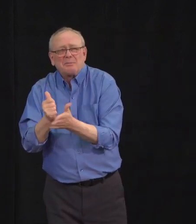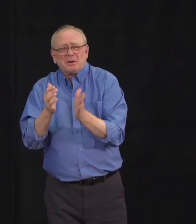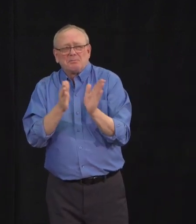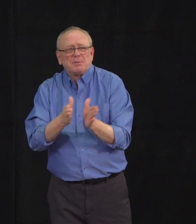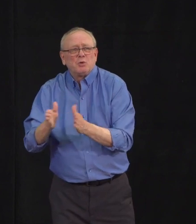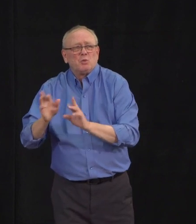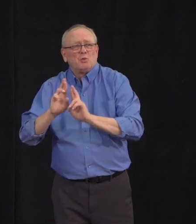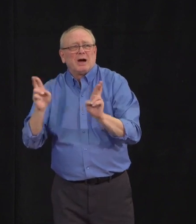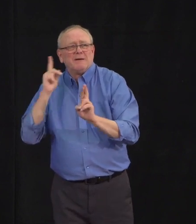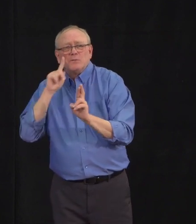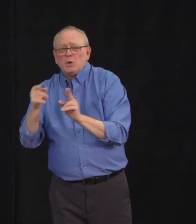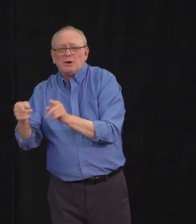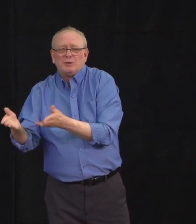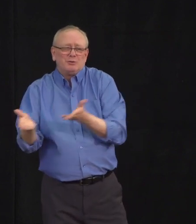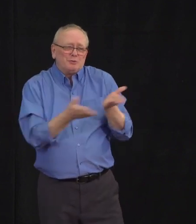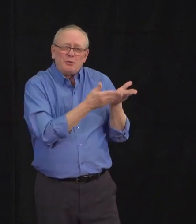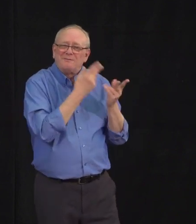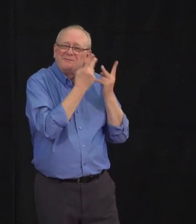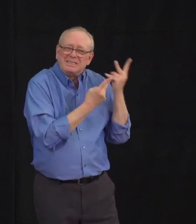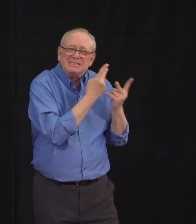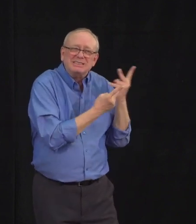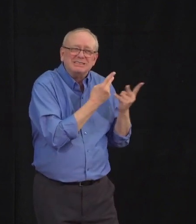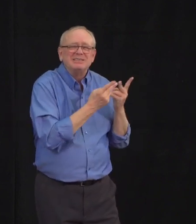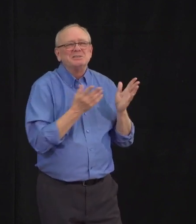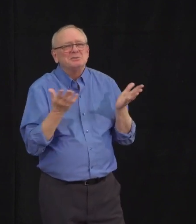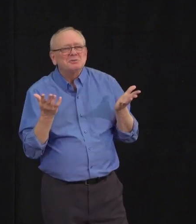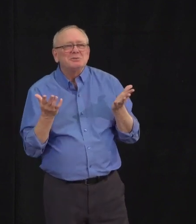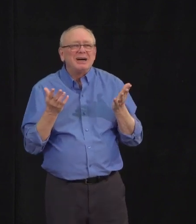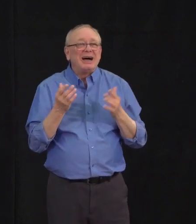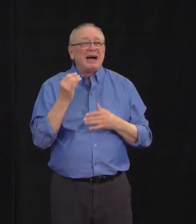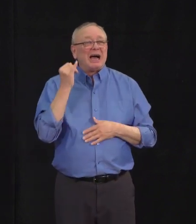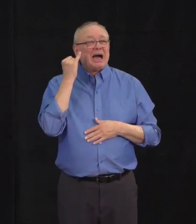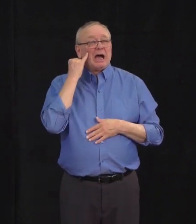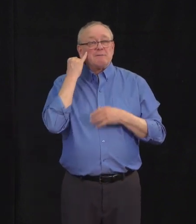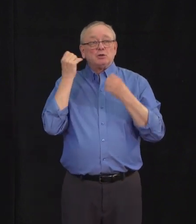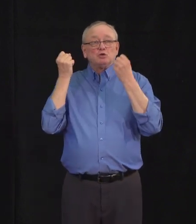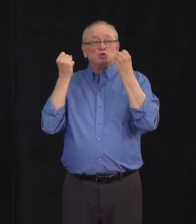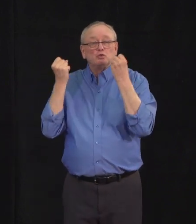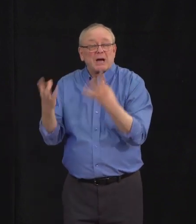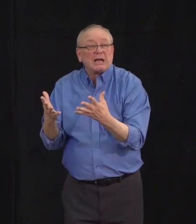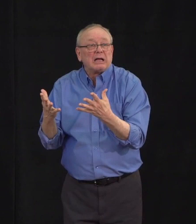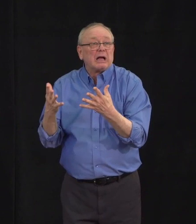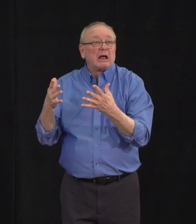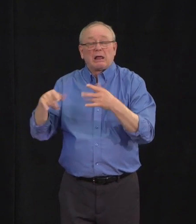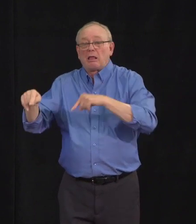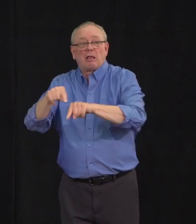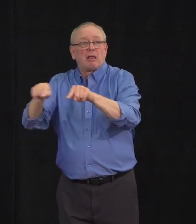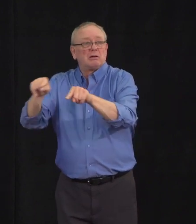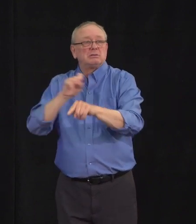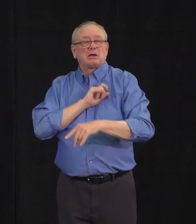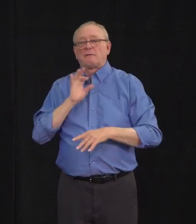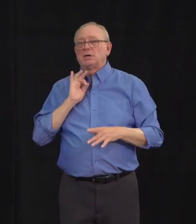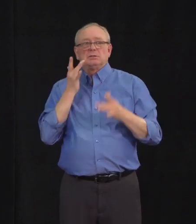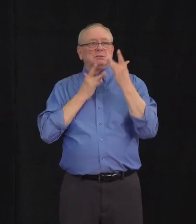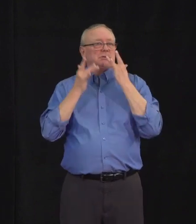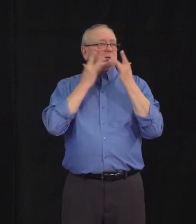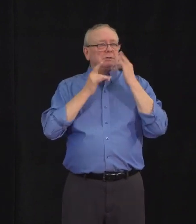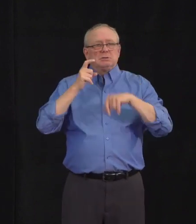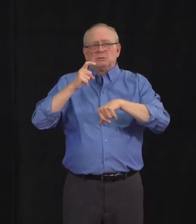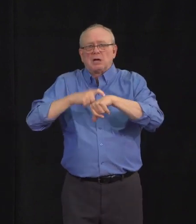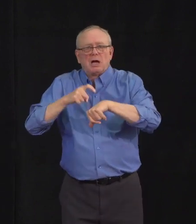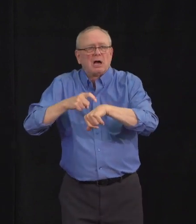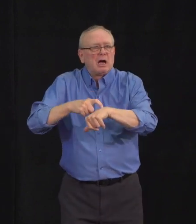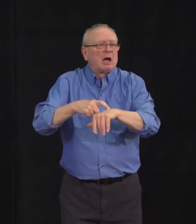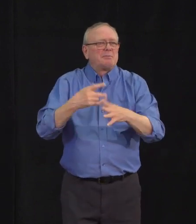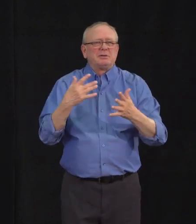advance. But we wanted to open up that opportunity as the weather gets nicer to have those visits in an outdoor setting where the risk of transmission would be